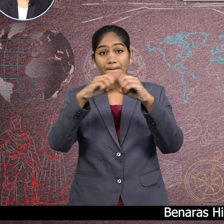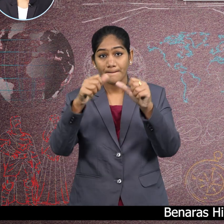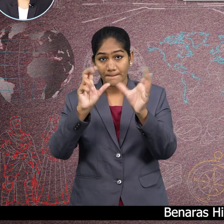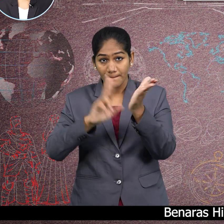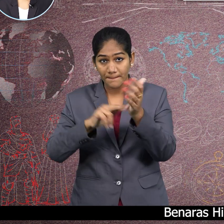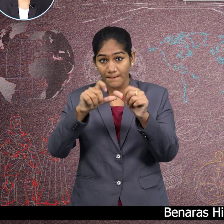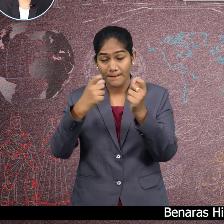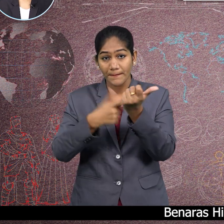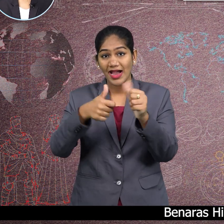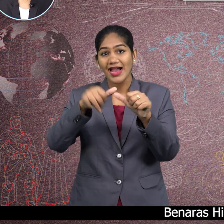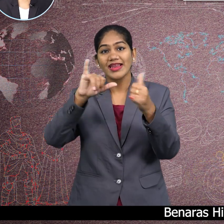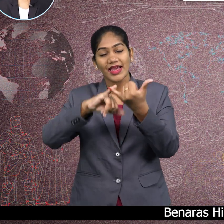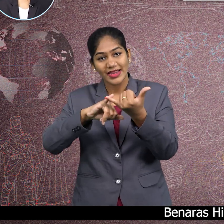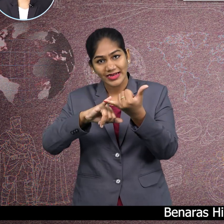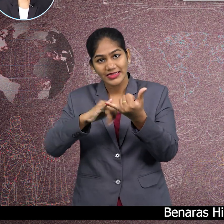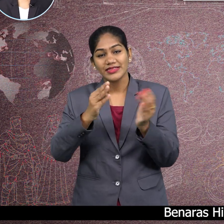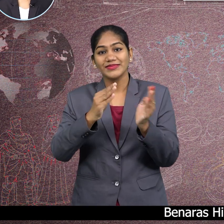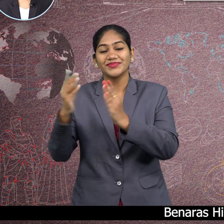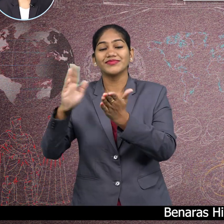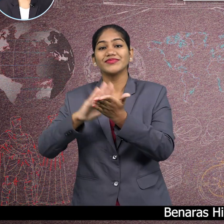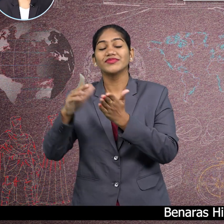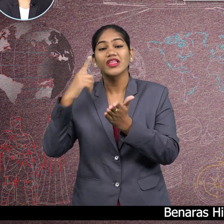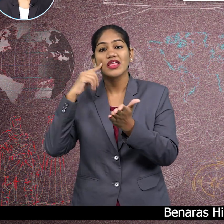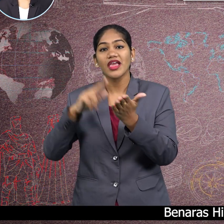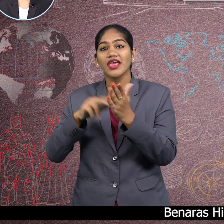Banaras Hindu University,